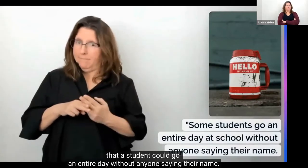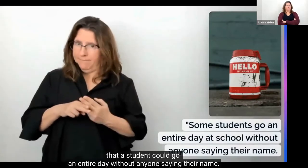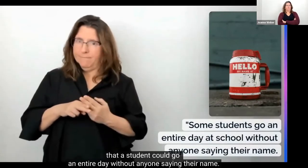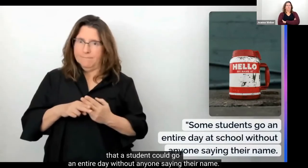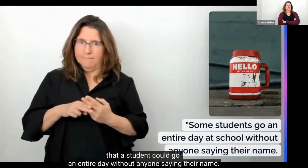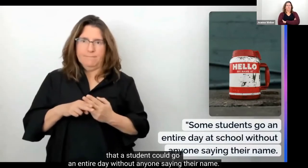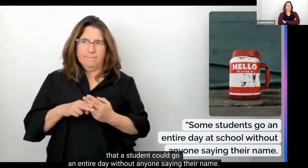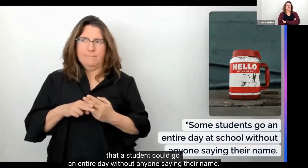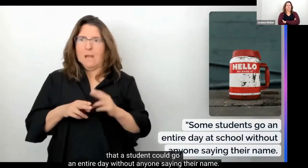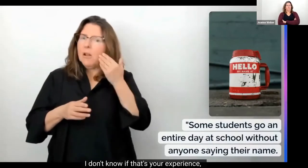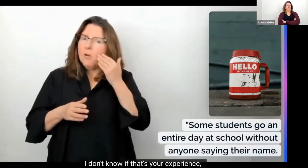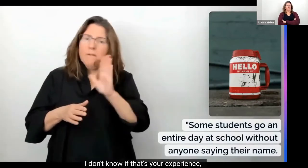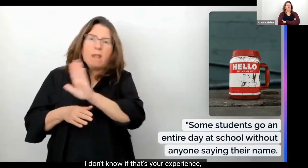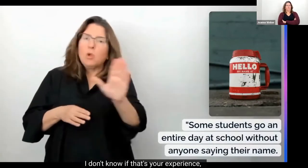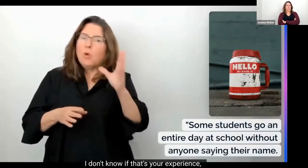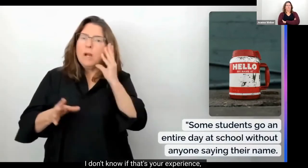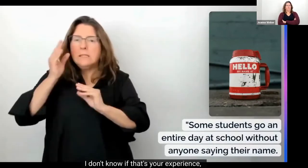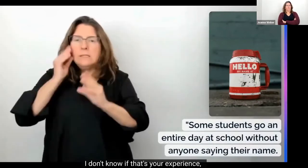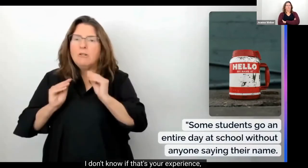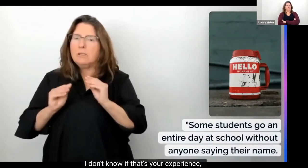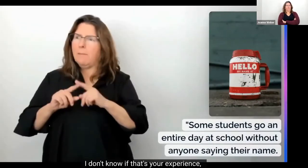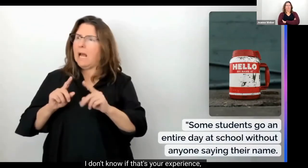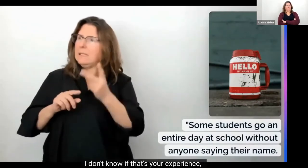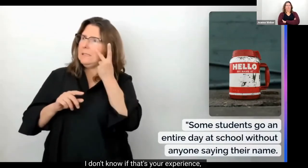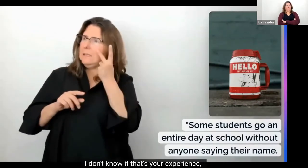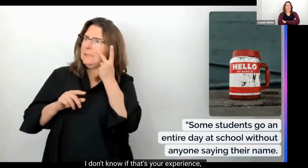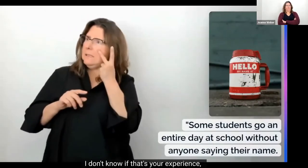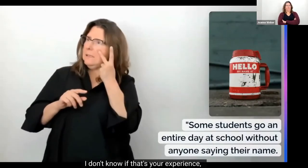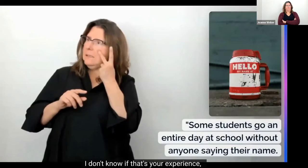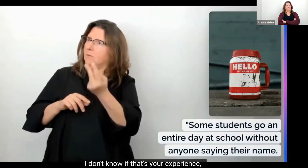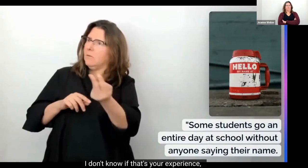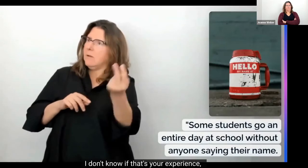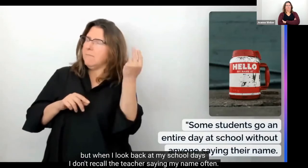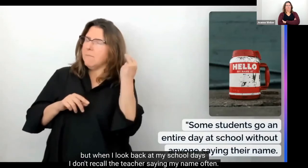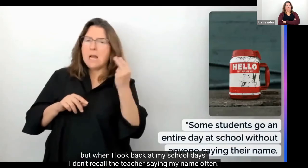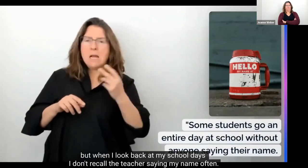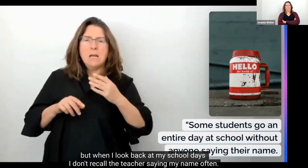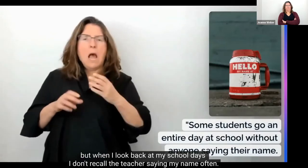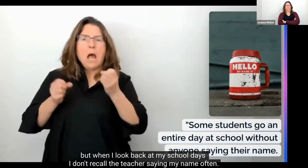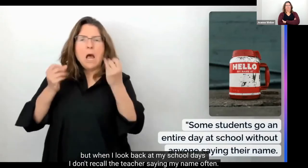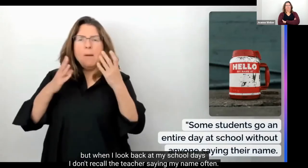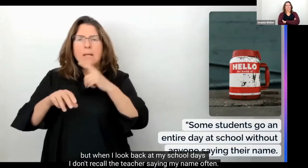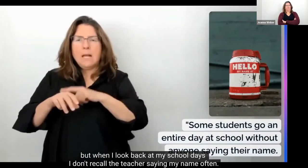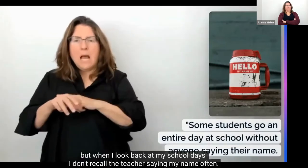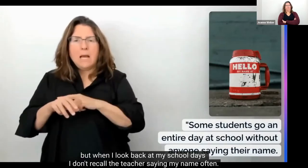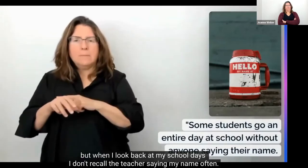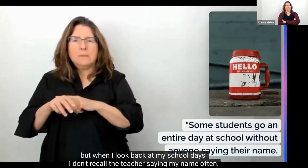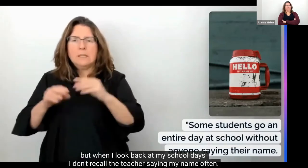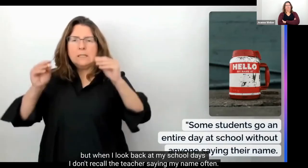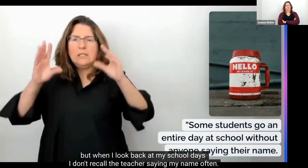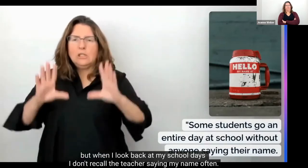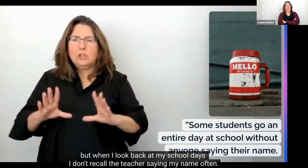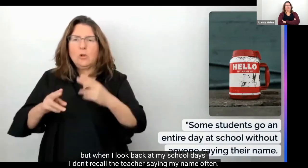without anyone saying their name. I don't know if that's your experience, but when I look back at my school